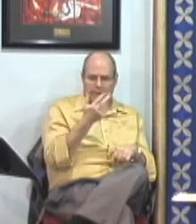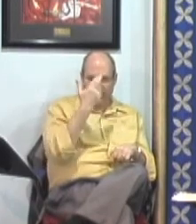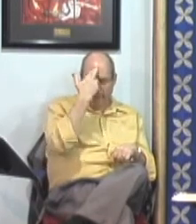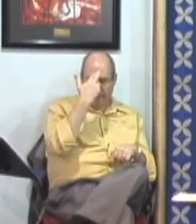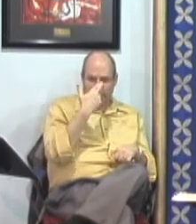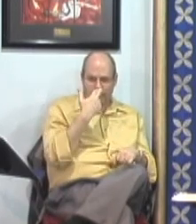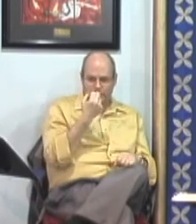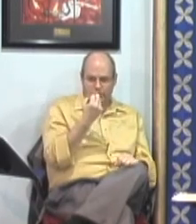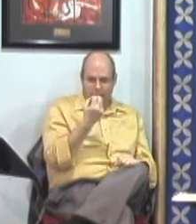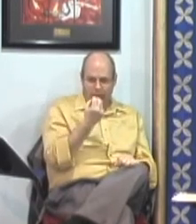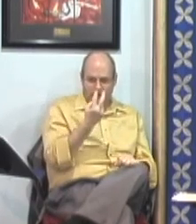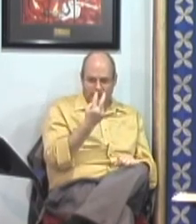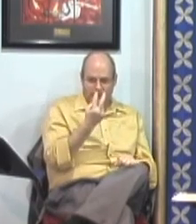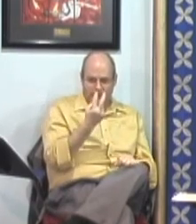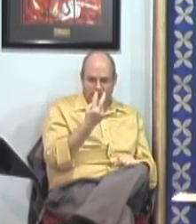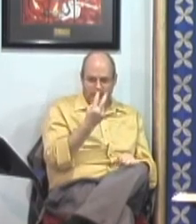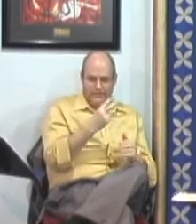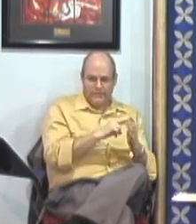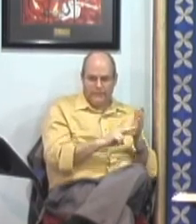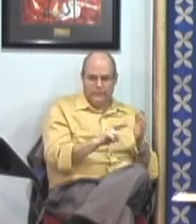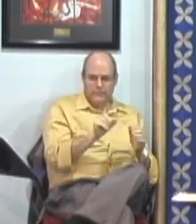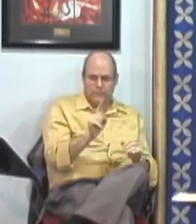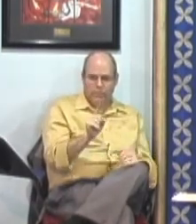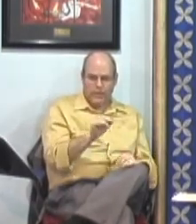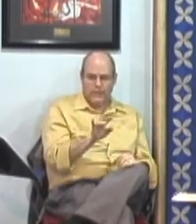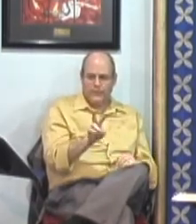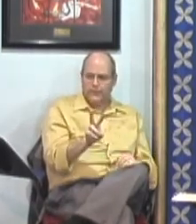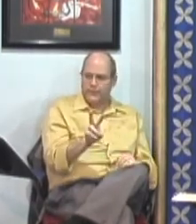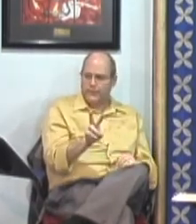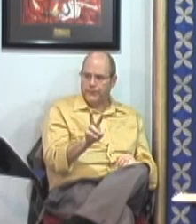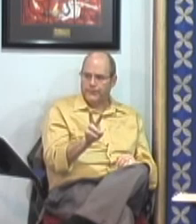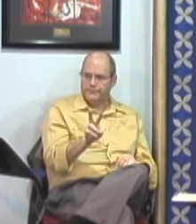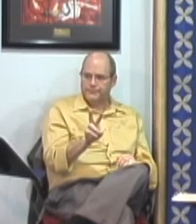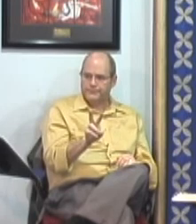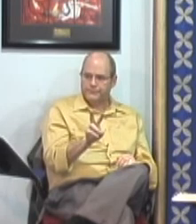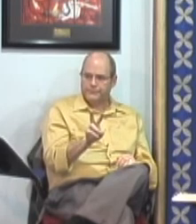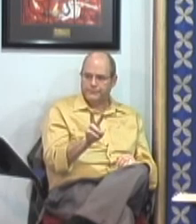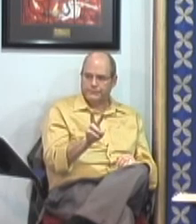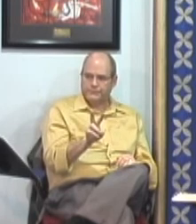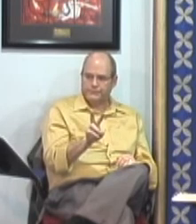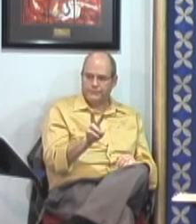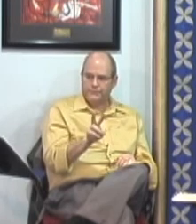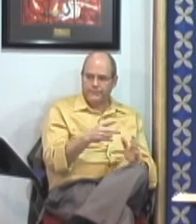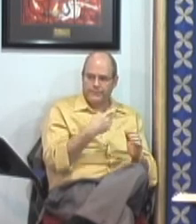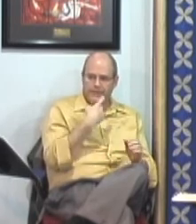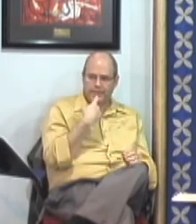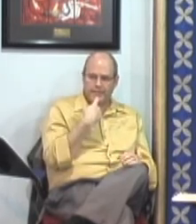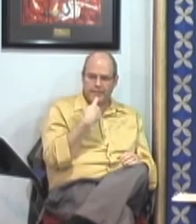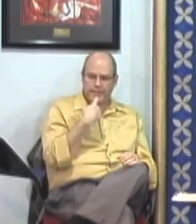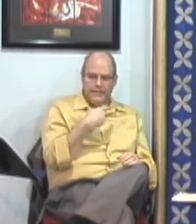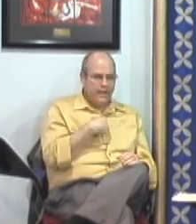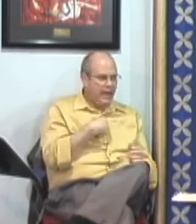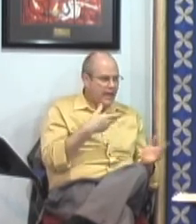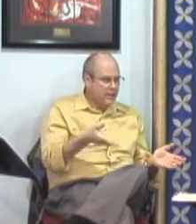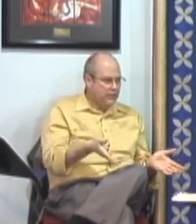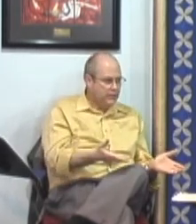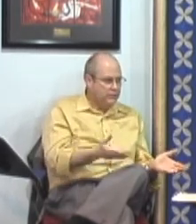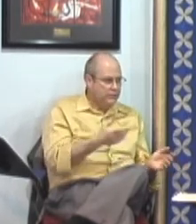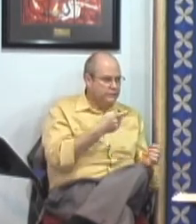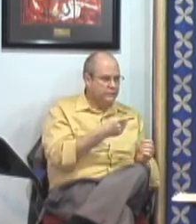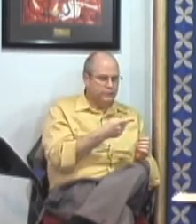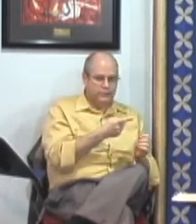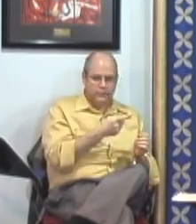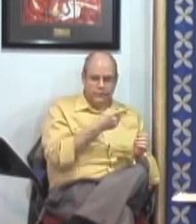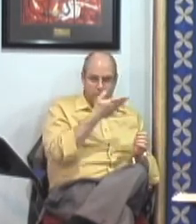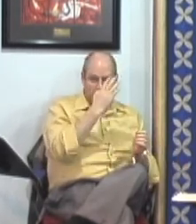chapter 12, and we're going to look at verses 1 and 2. And here's what it says. I exhort you, therefore, brothers, in